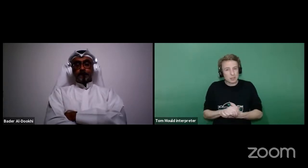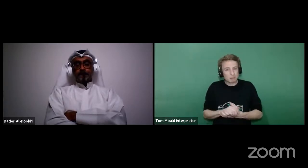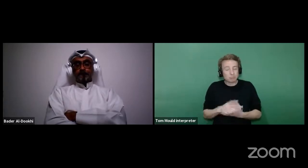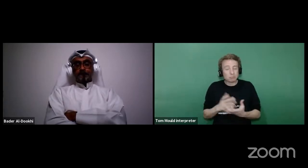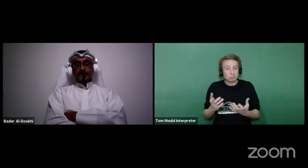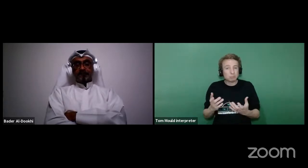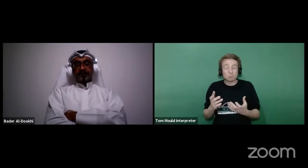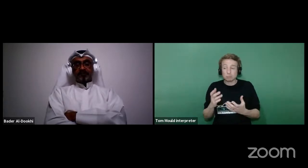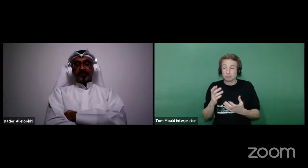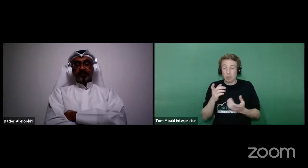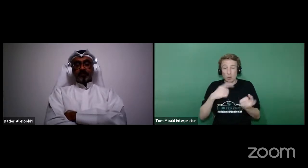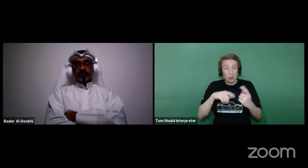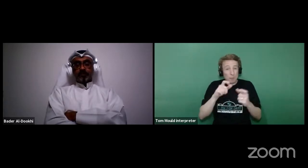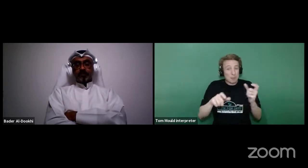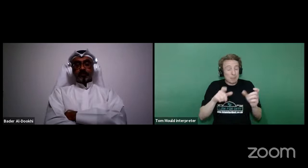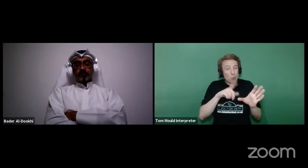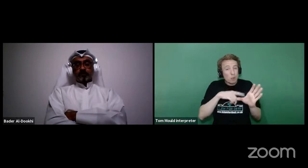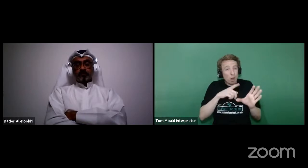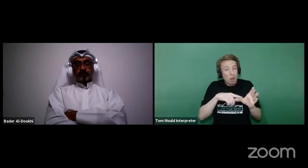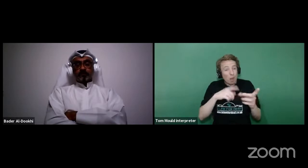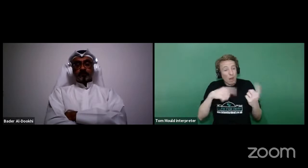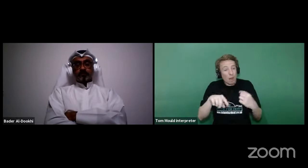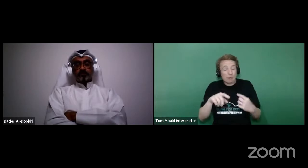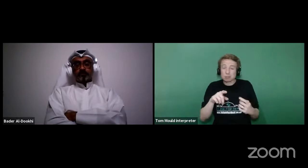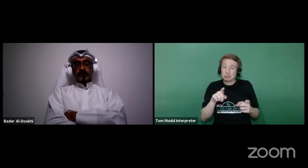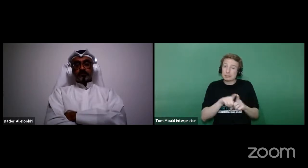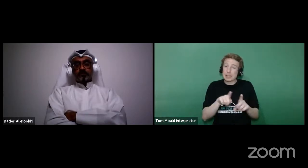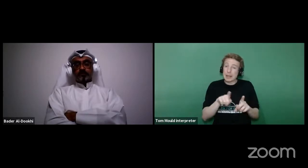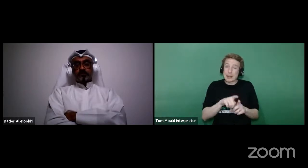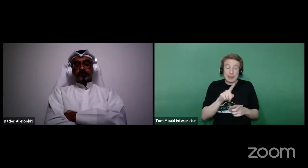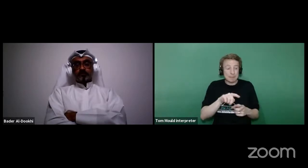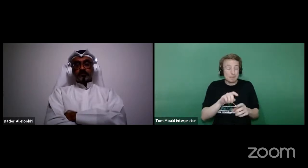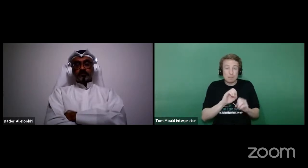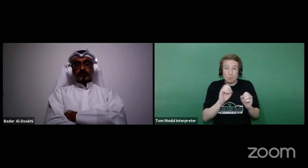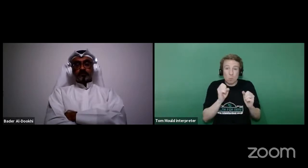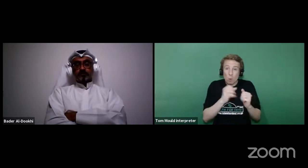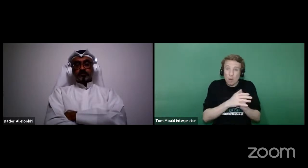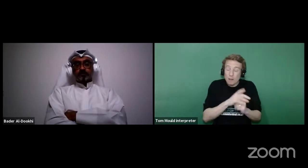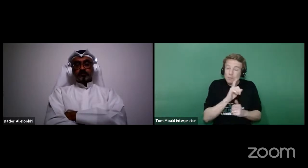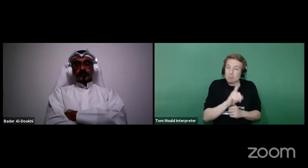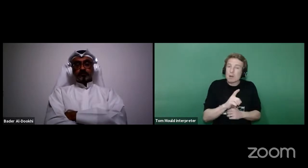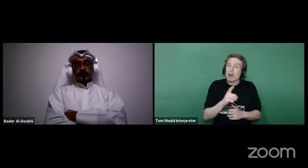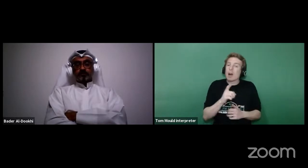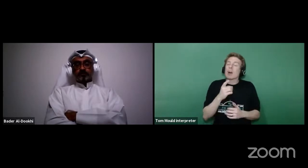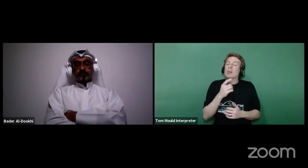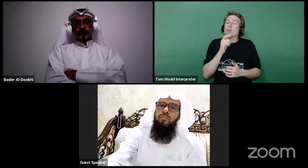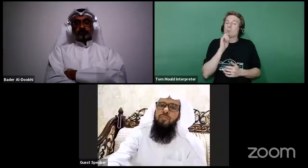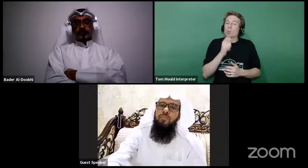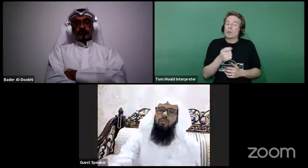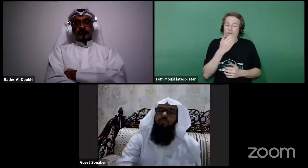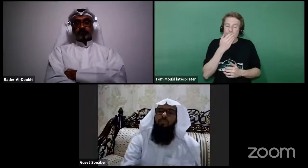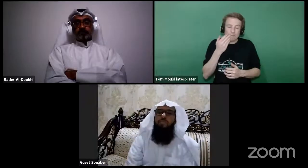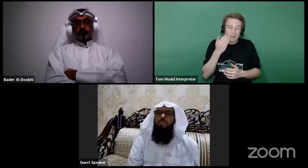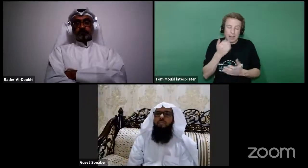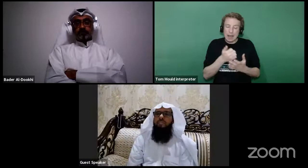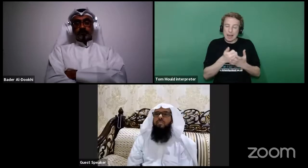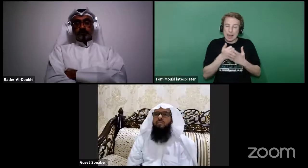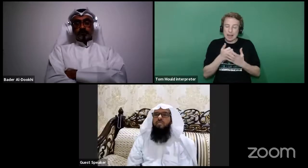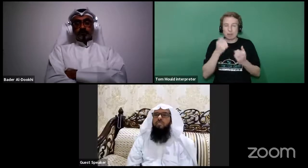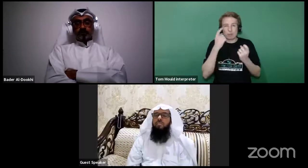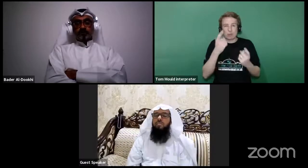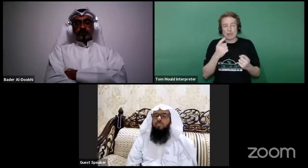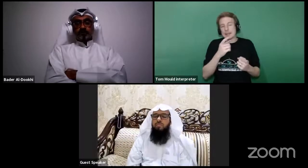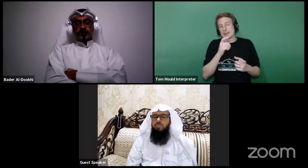It's more likely that they'll stay away from those who are impermissible, because they're staying away from those who are permissible. So